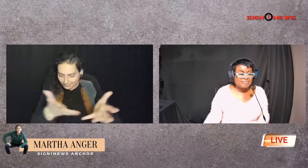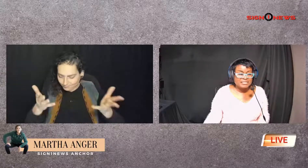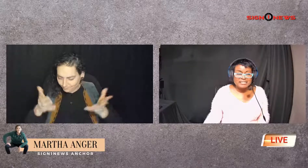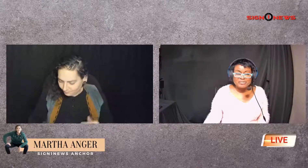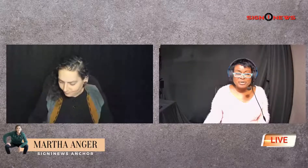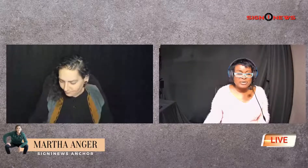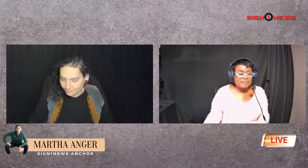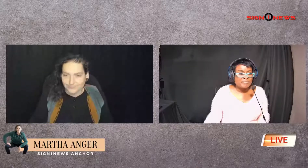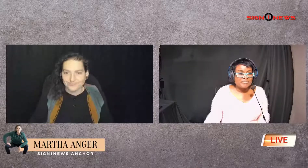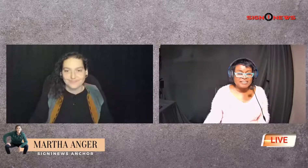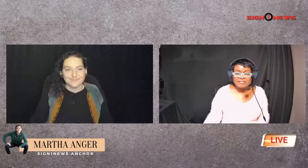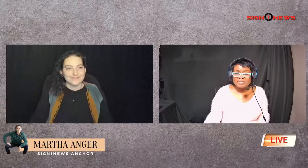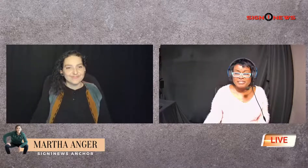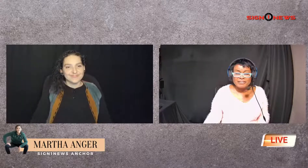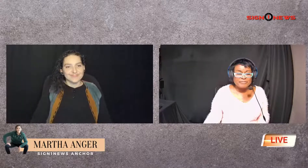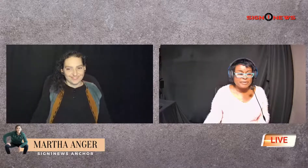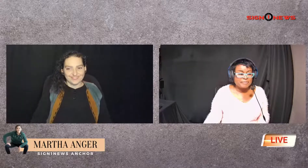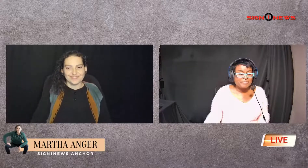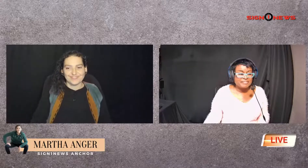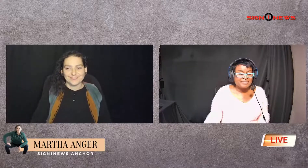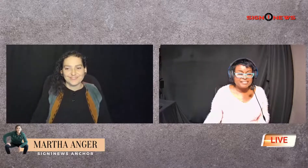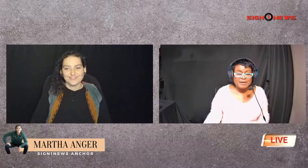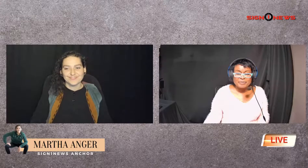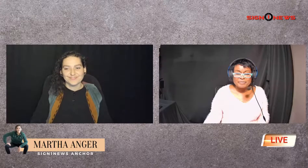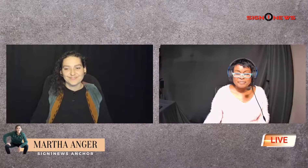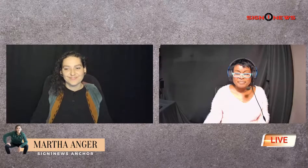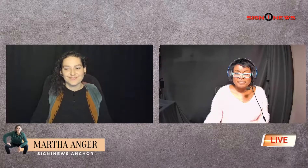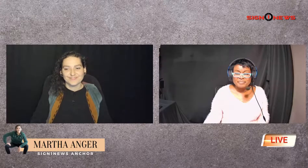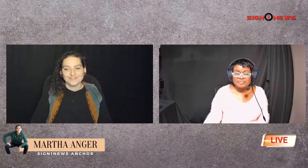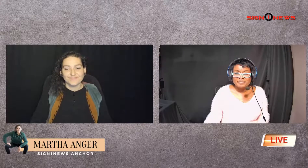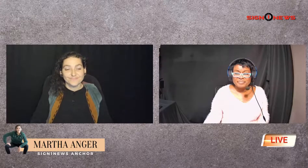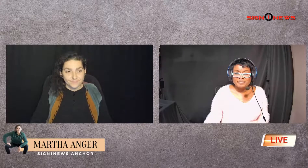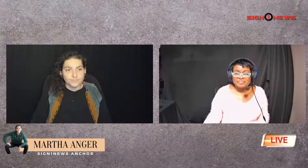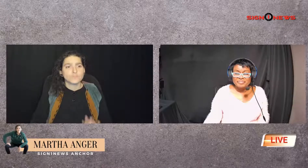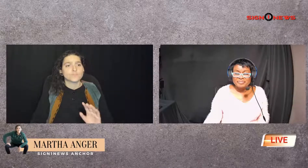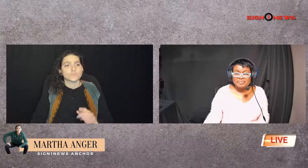Go ahead. Just let us know where you're representing, what city you're from. Let us know.